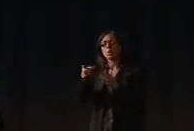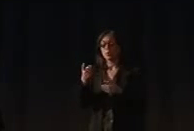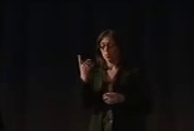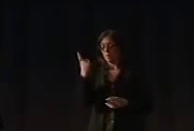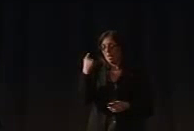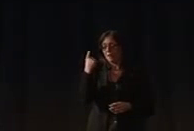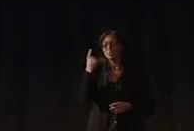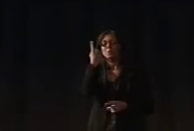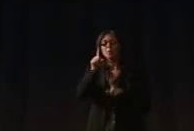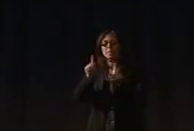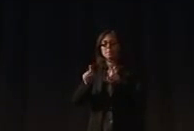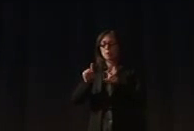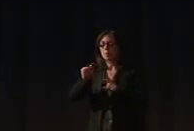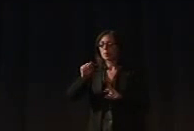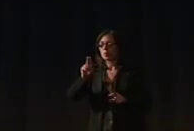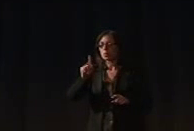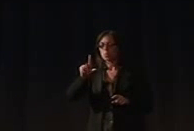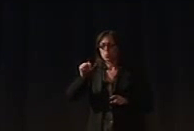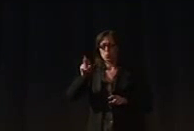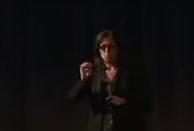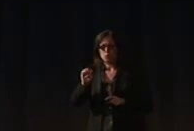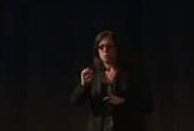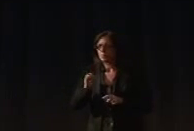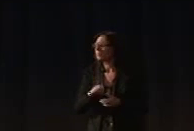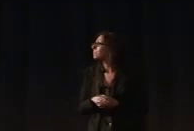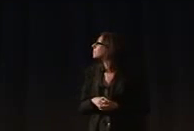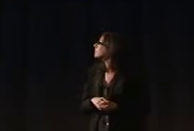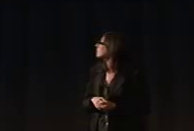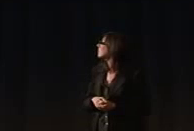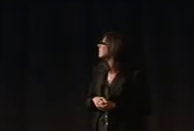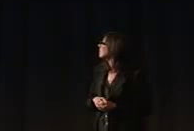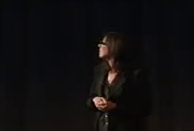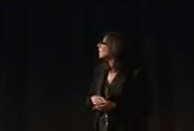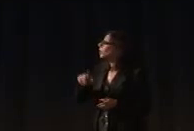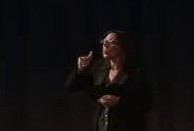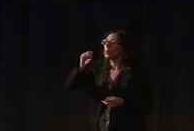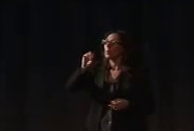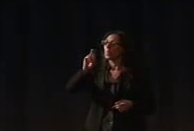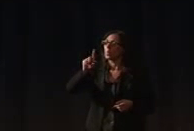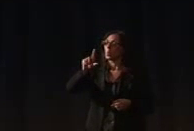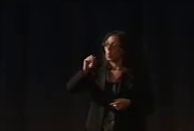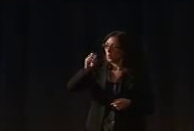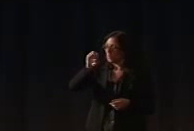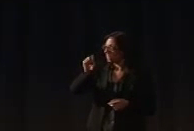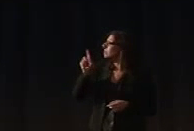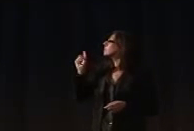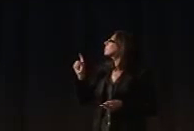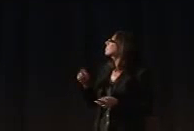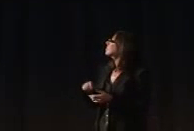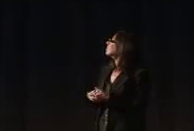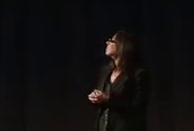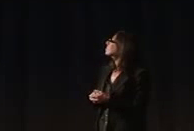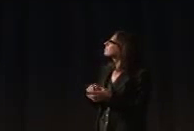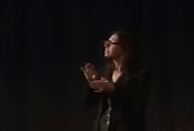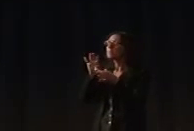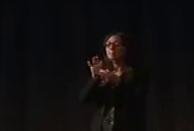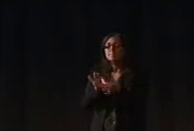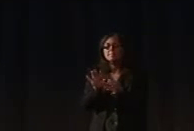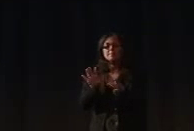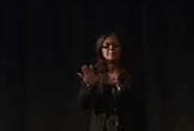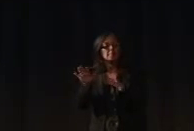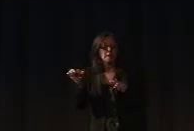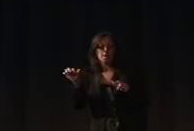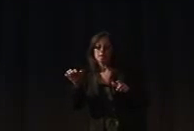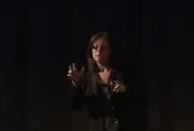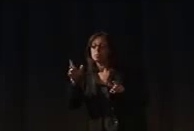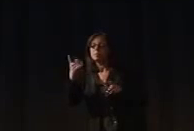Toulouse, which was called the Which Aesthetics for the Sciences of Gaia, assembling scientists